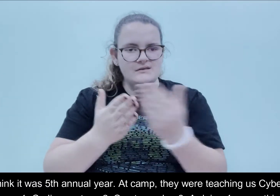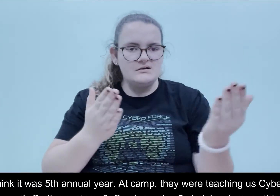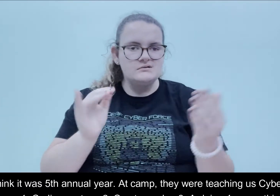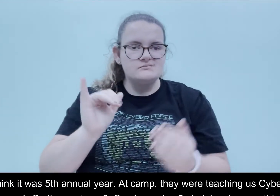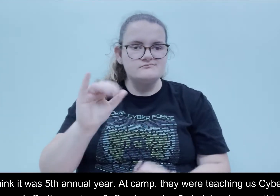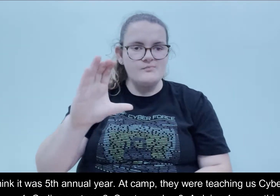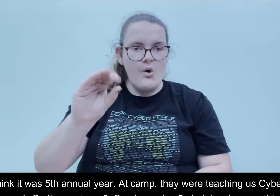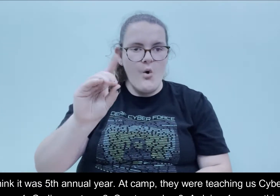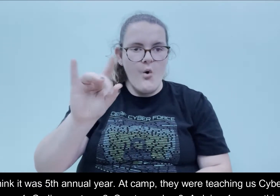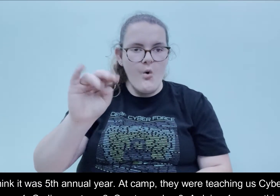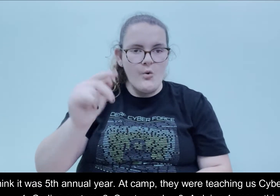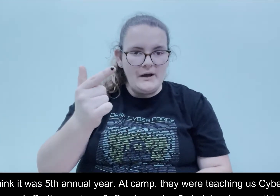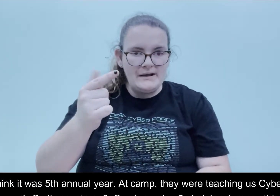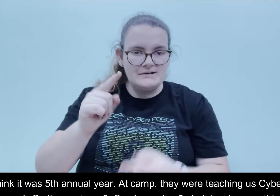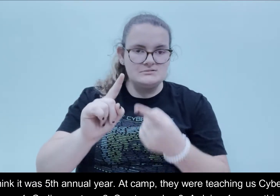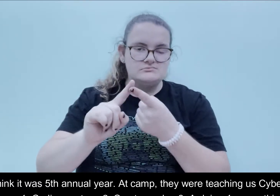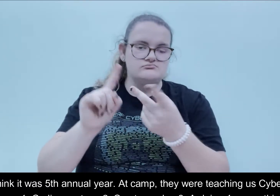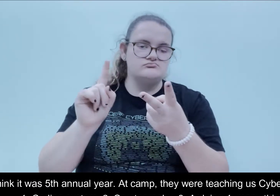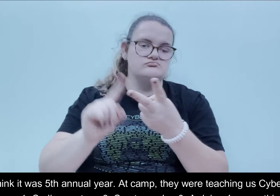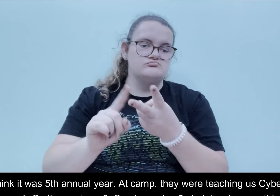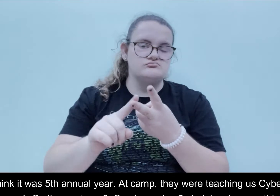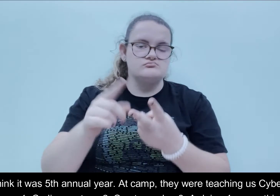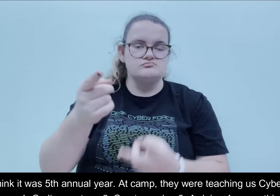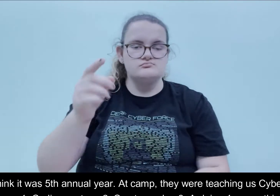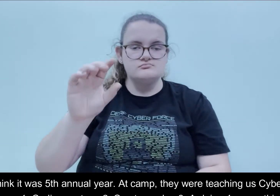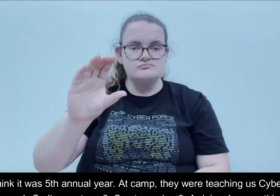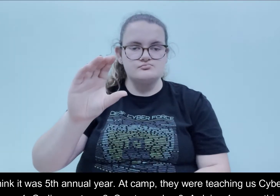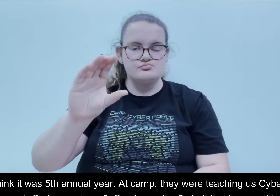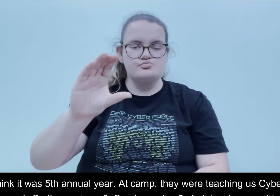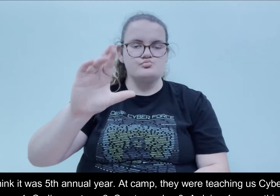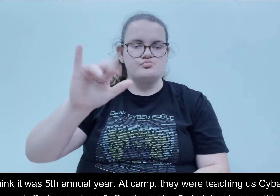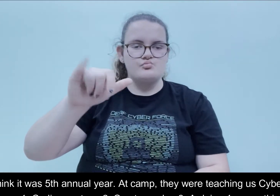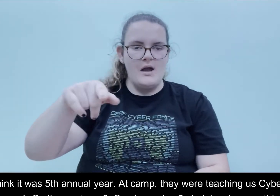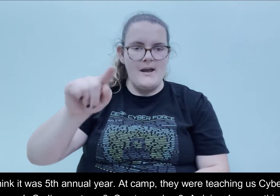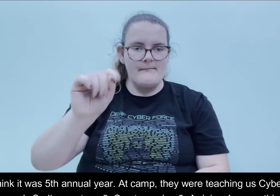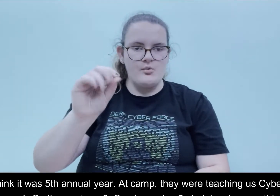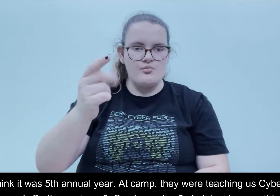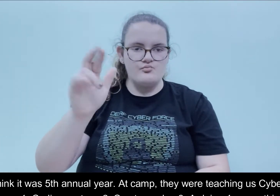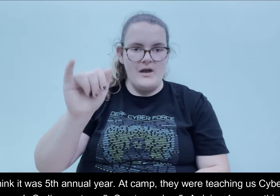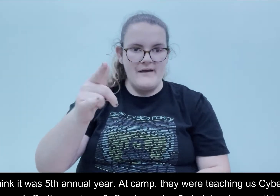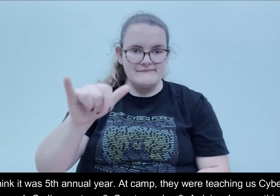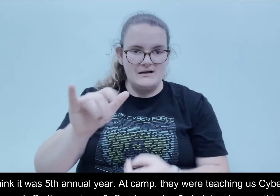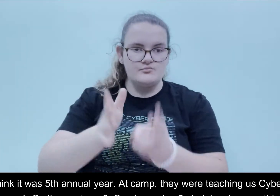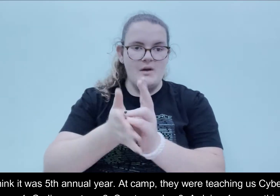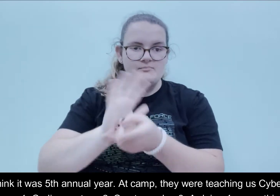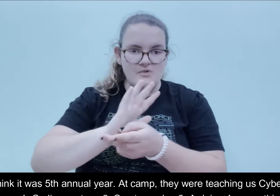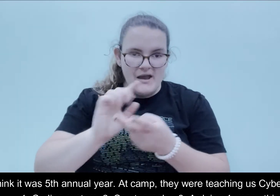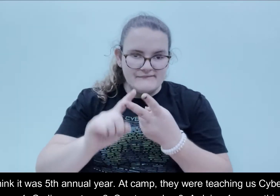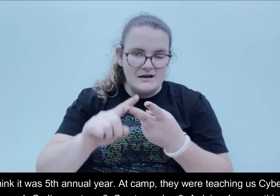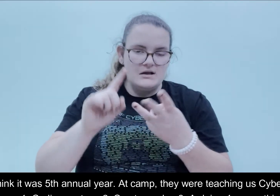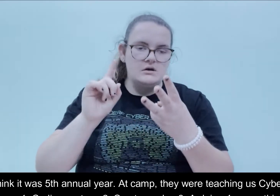like I said, it teaches cybersecurity and different things like coding